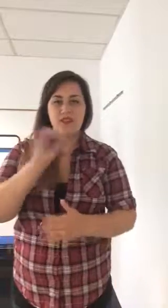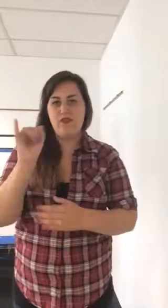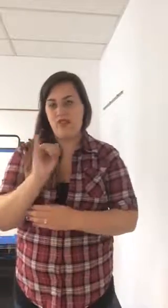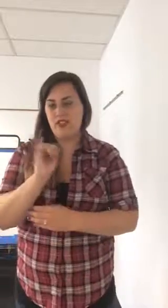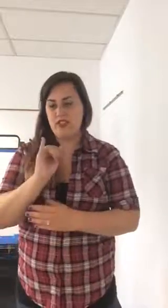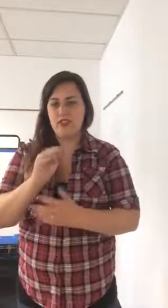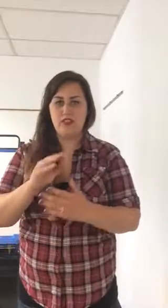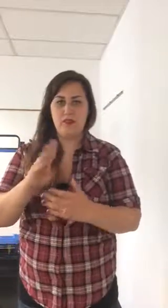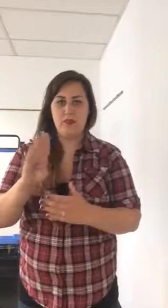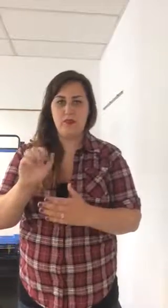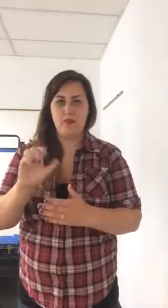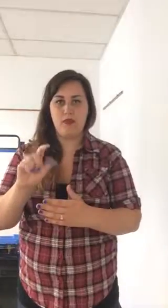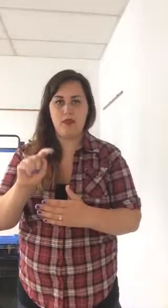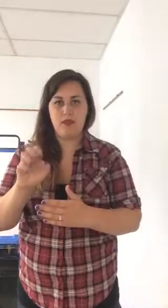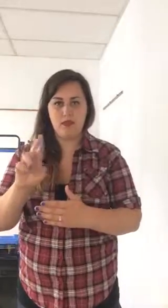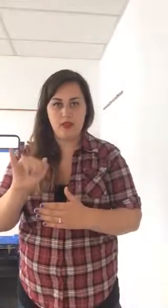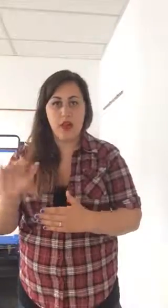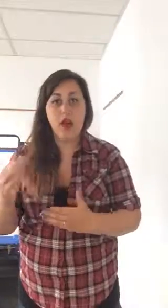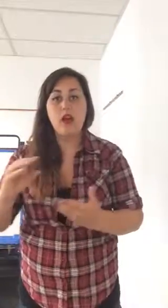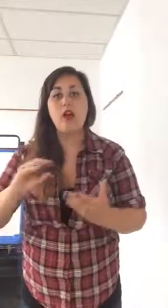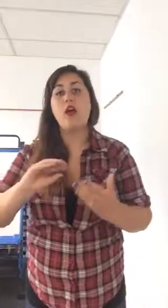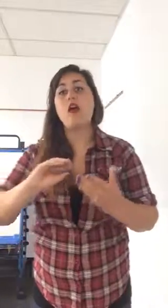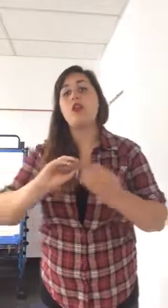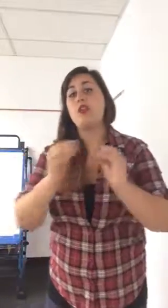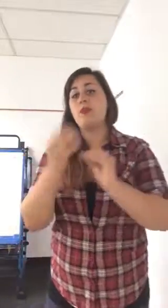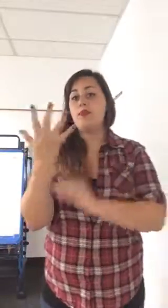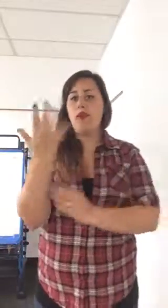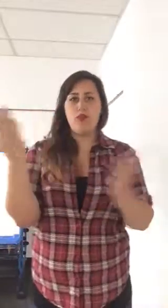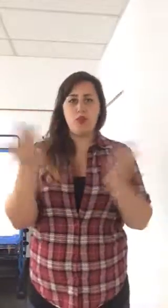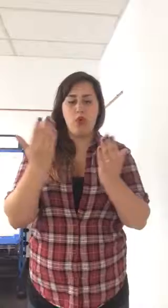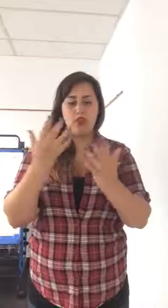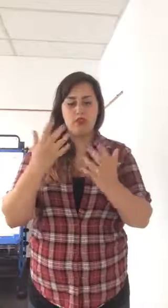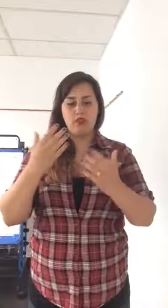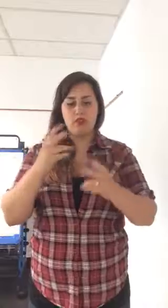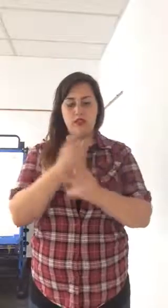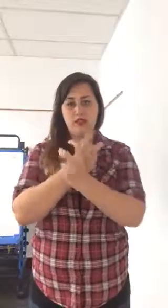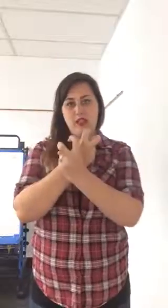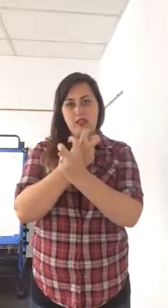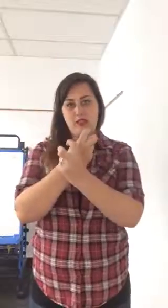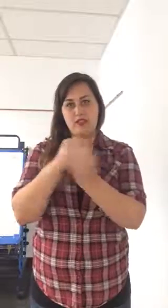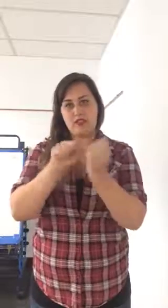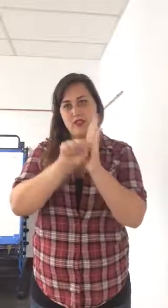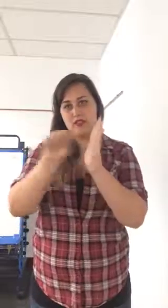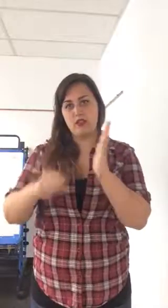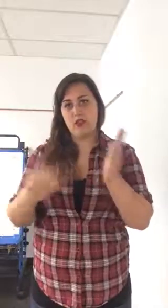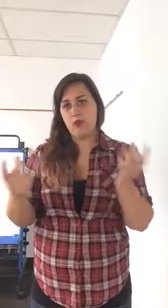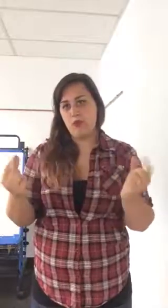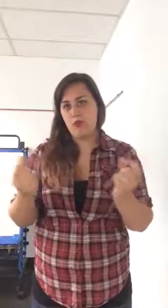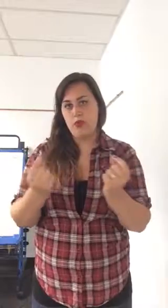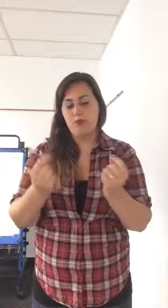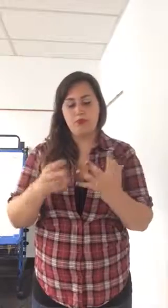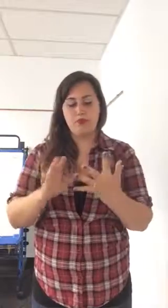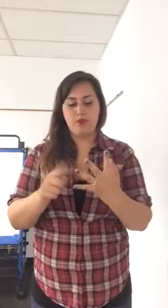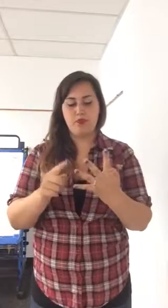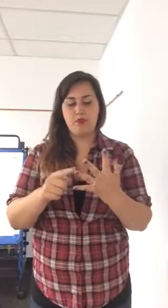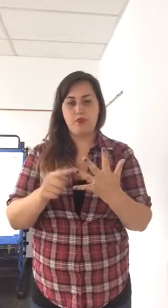Okay, number 5. What's the 5th thing that the skeletal system is going to do for us, Brad? It protects us. Okay, good. It protects us.